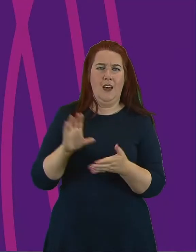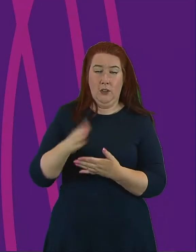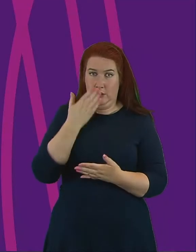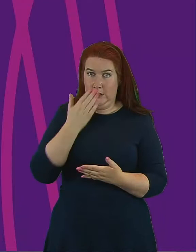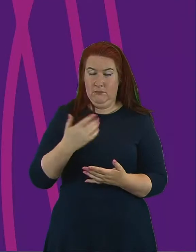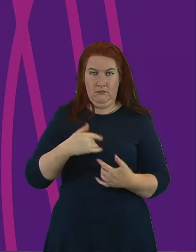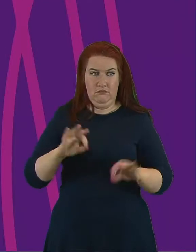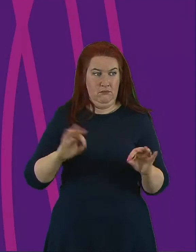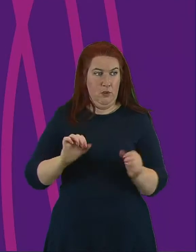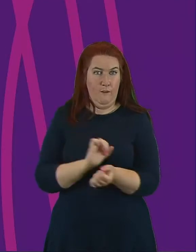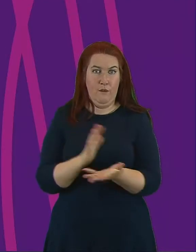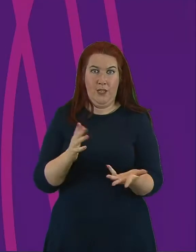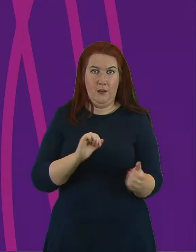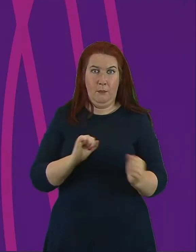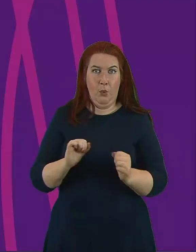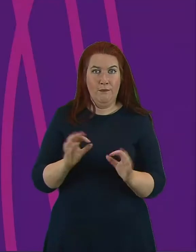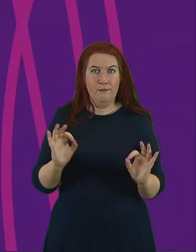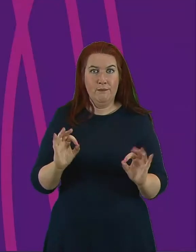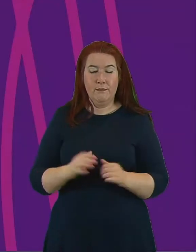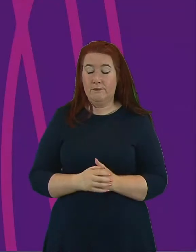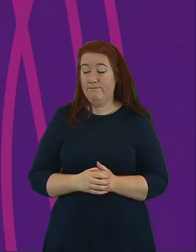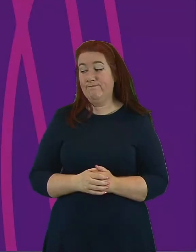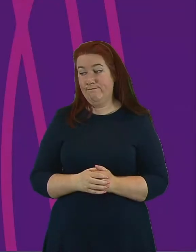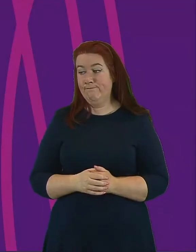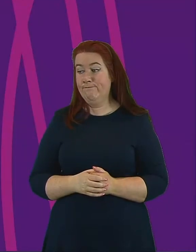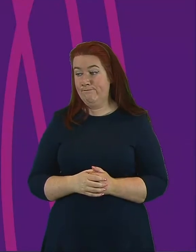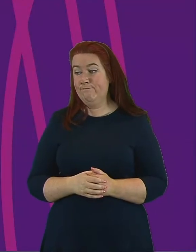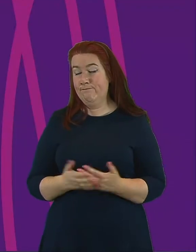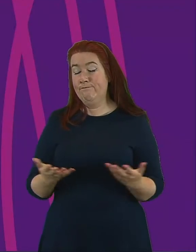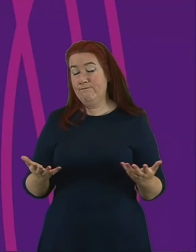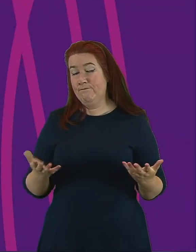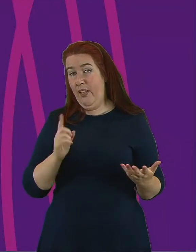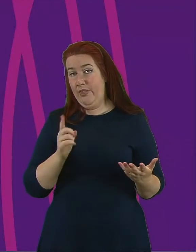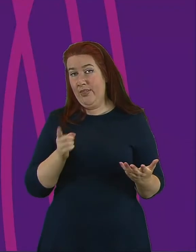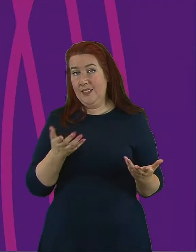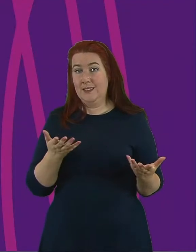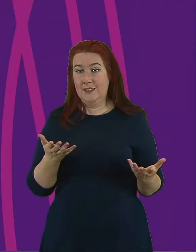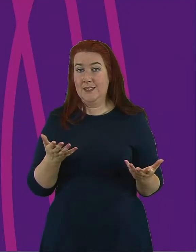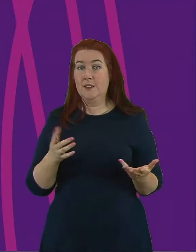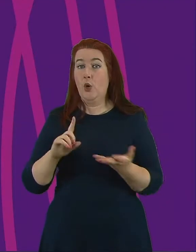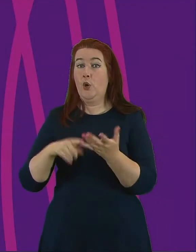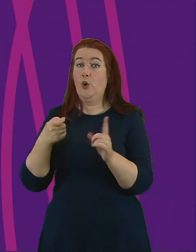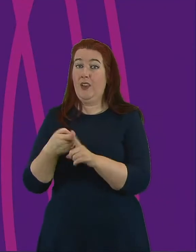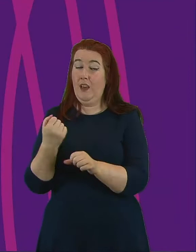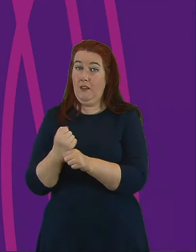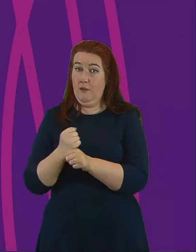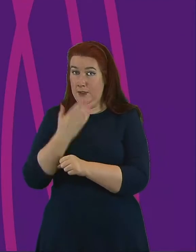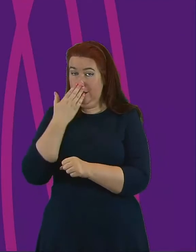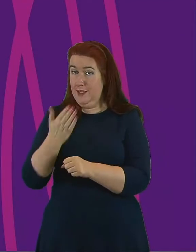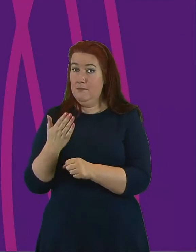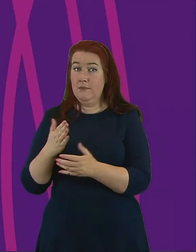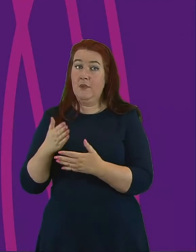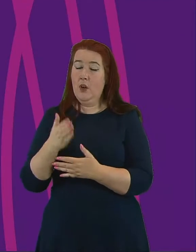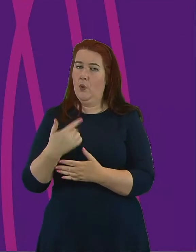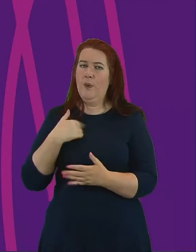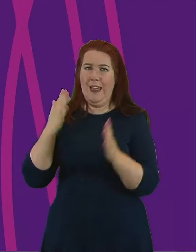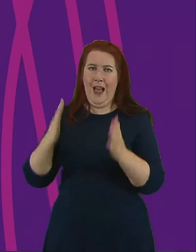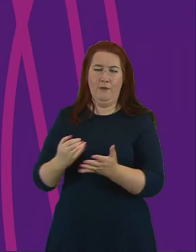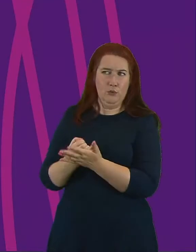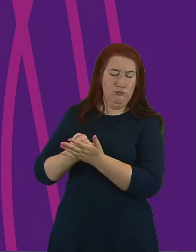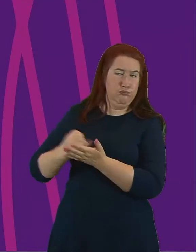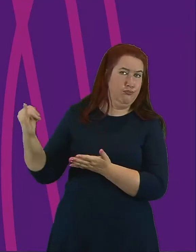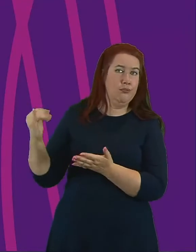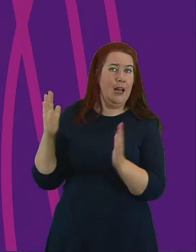at all? Cabinet Secretary. I think that's an inevitability of where the UK government are presently going, and we must oppose it very vigorously.